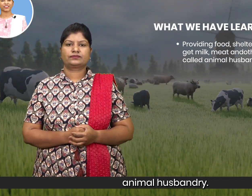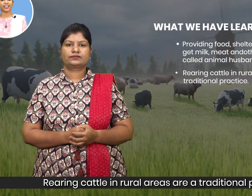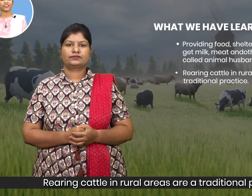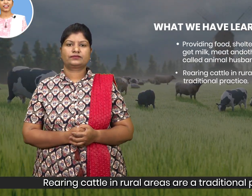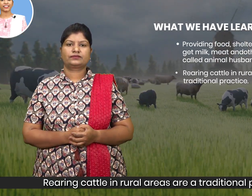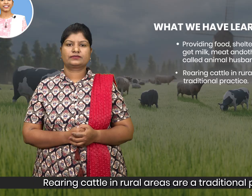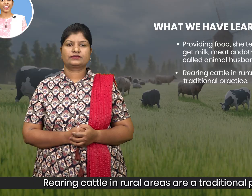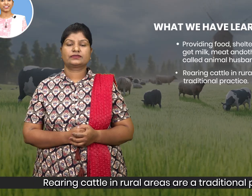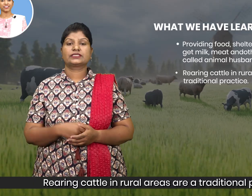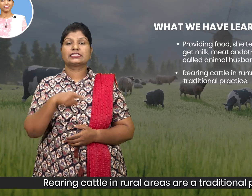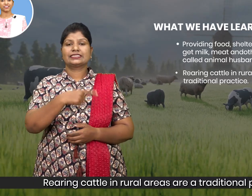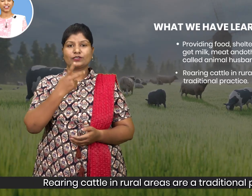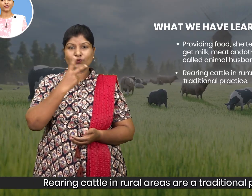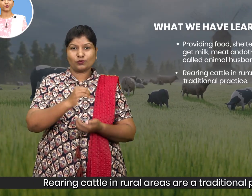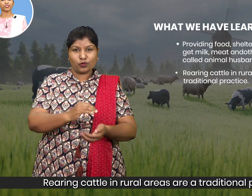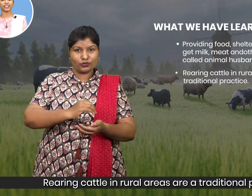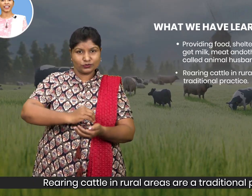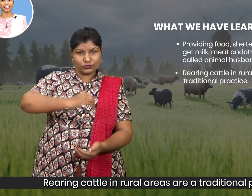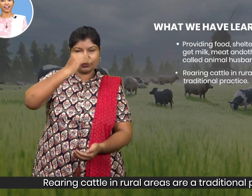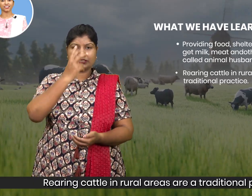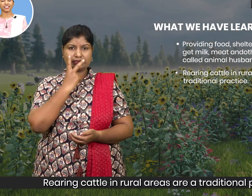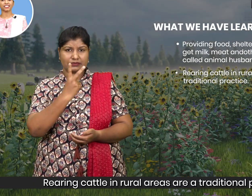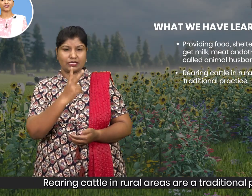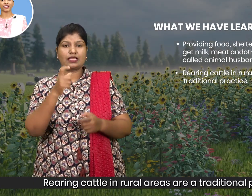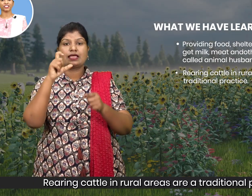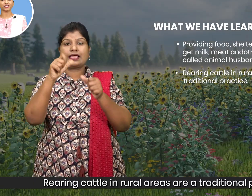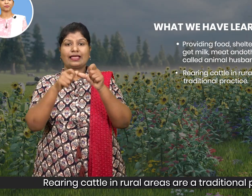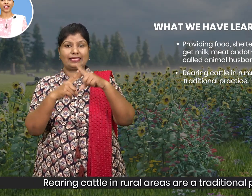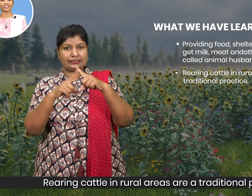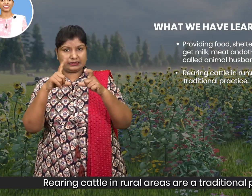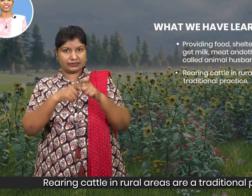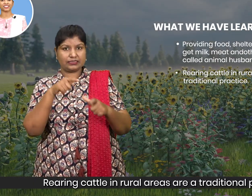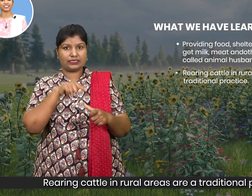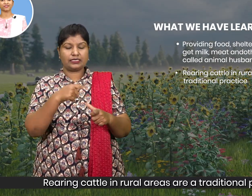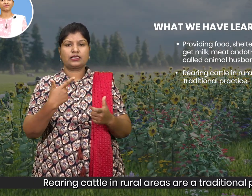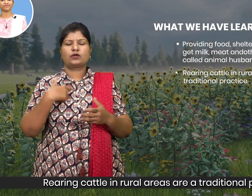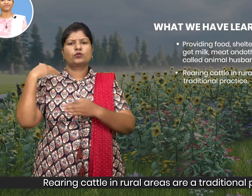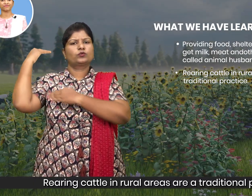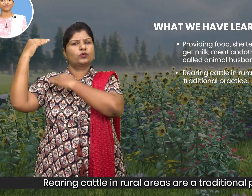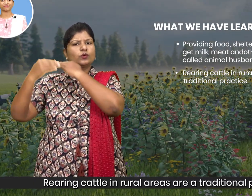Rearing cattle in rural areas is a traditional practice.